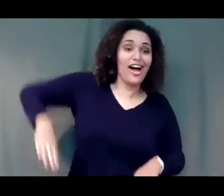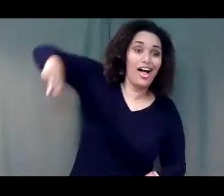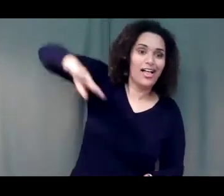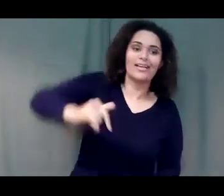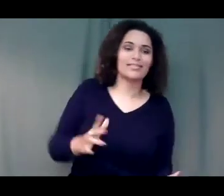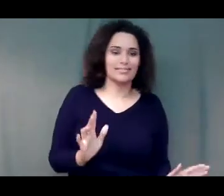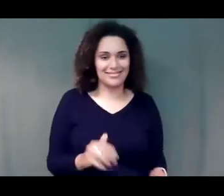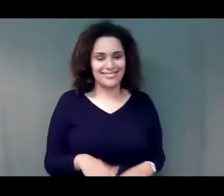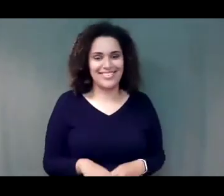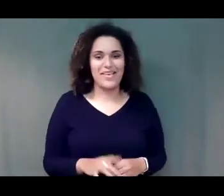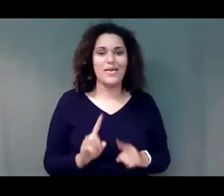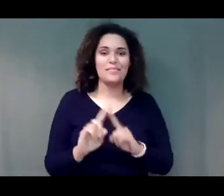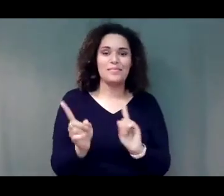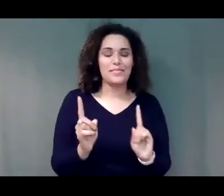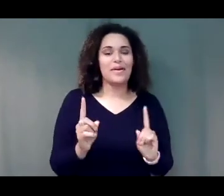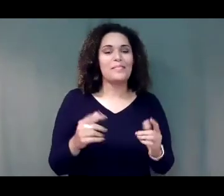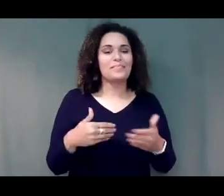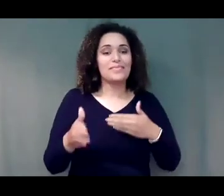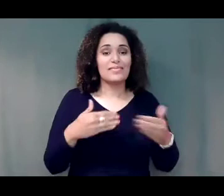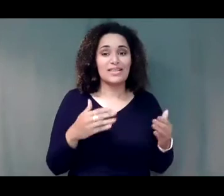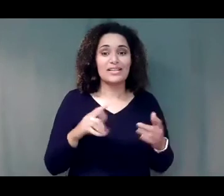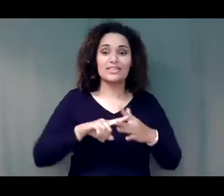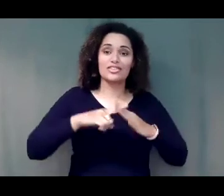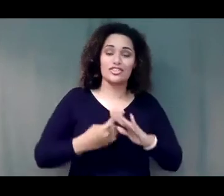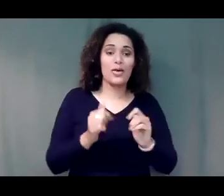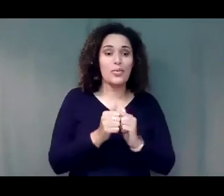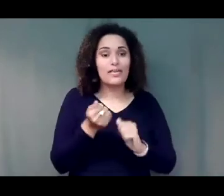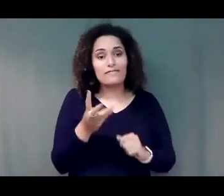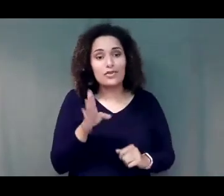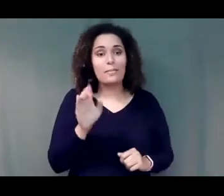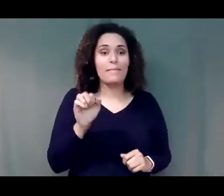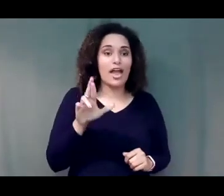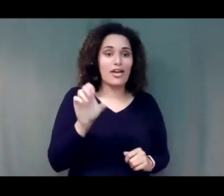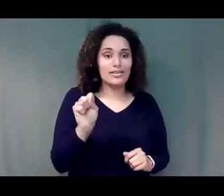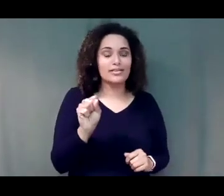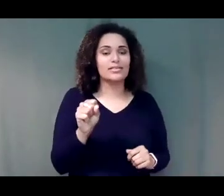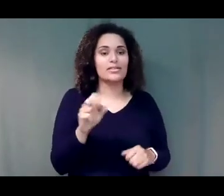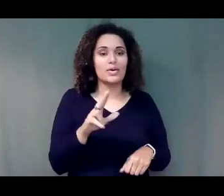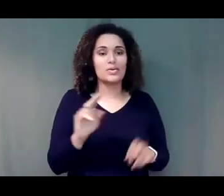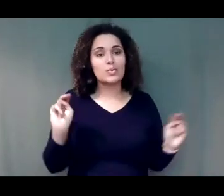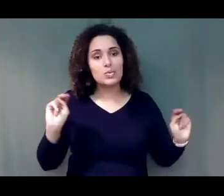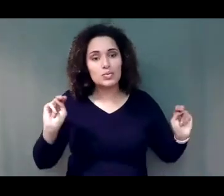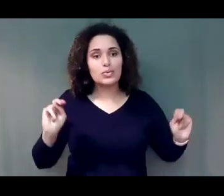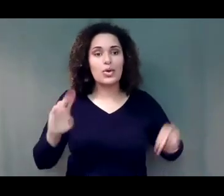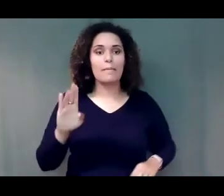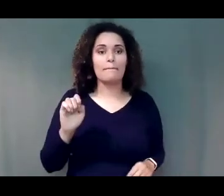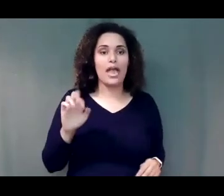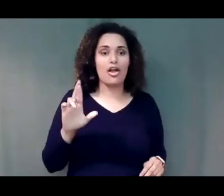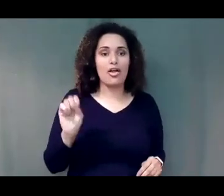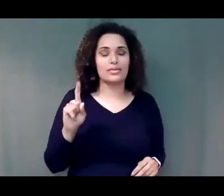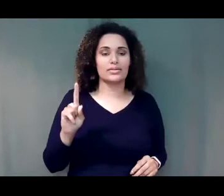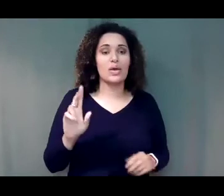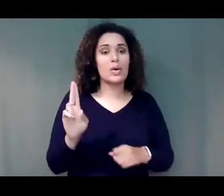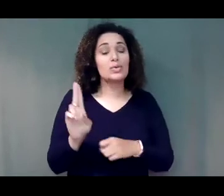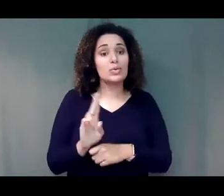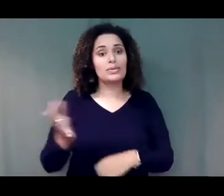Anyway, so yeah, we started with just a couple of barrels, neutral barrels, being a barrel that's been used